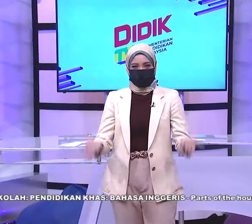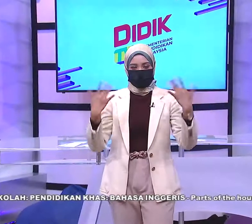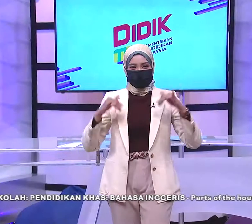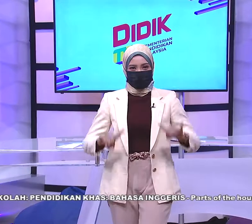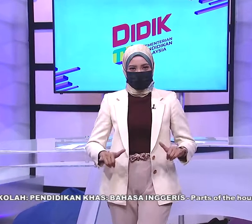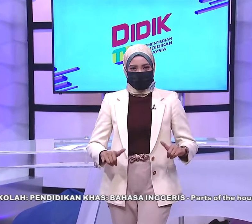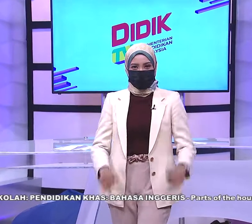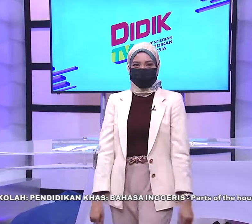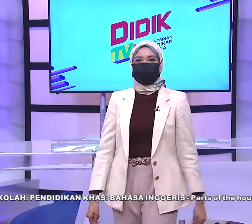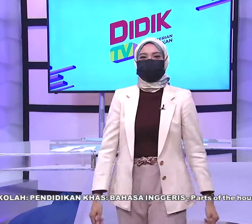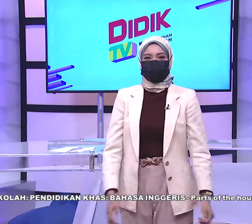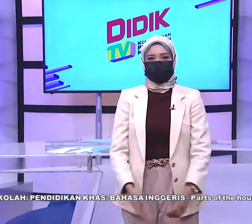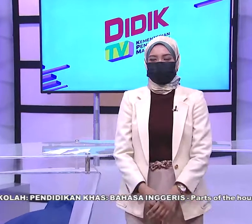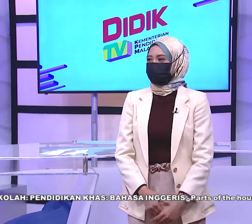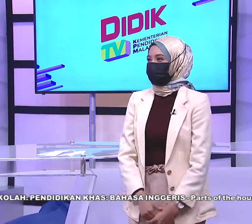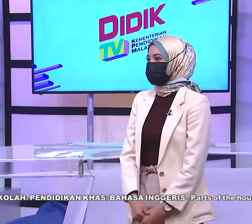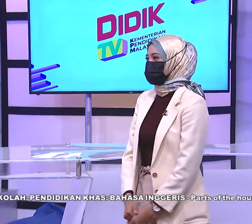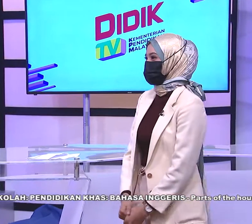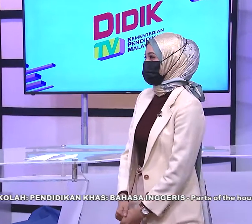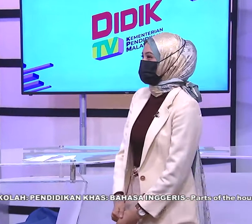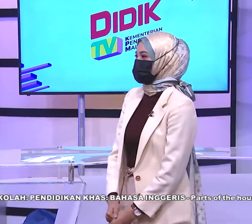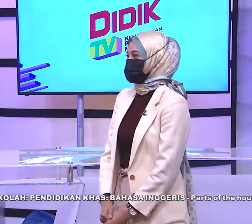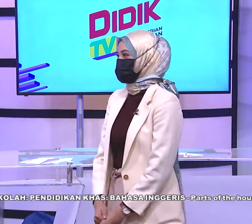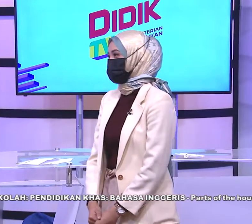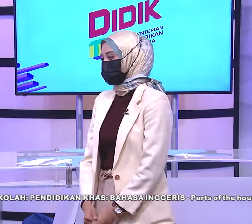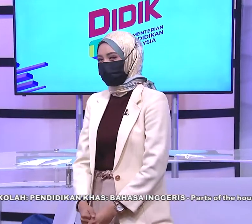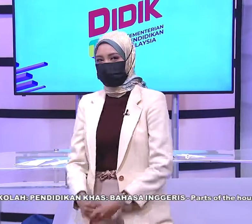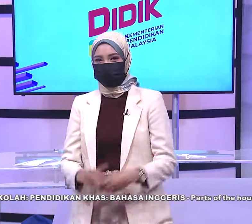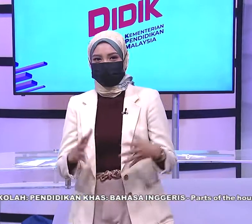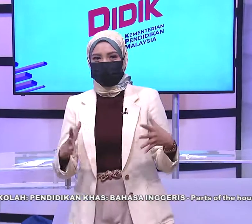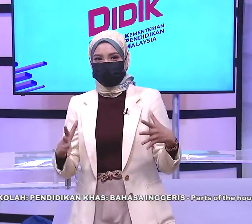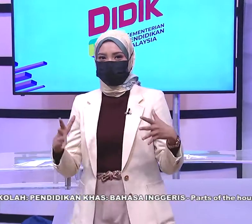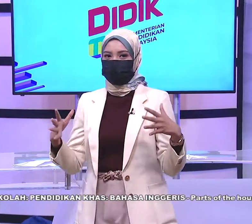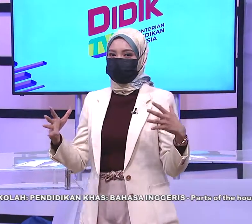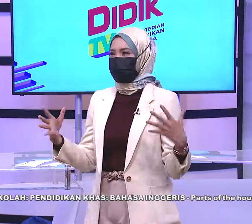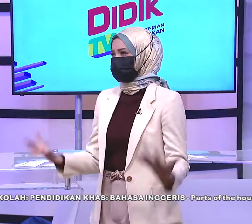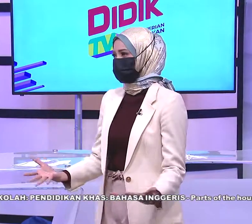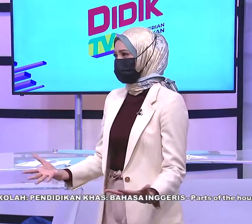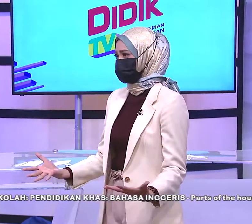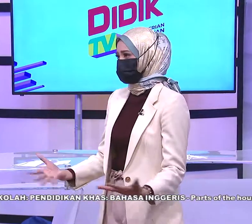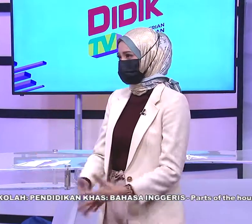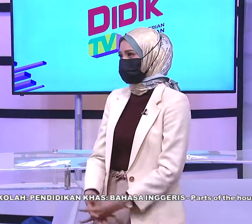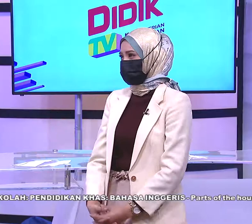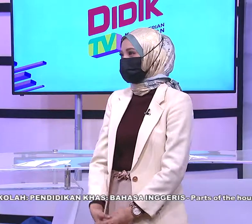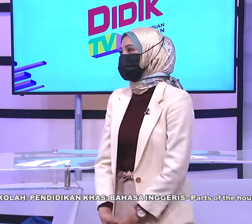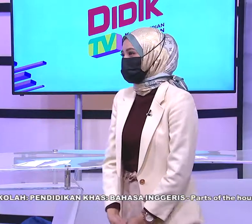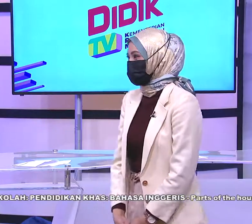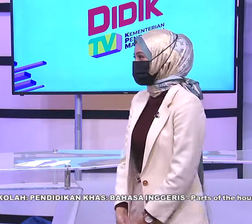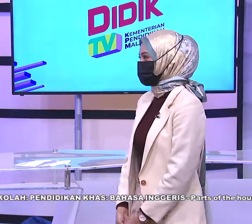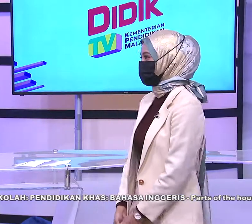Back now at DidikTV KPM. Okay, Teacher Shamila, we're already in our last segment. Oh, it's so sad, but it's okay. Okay, for